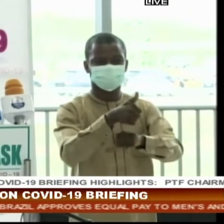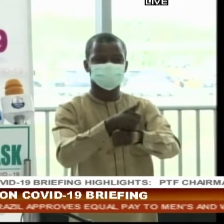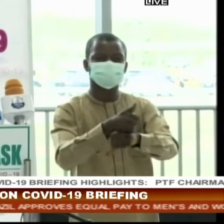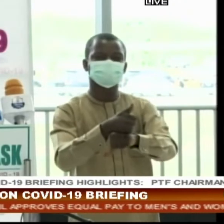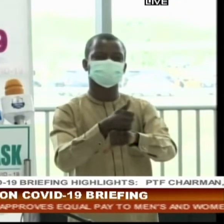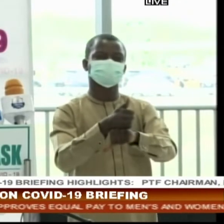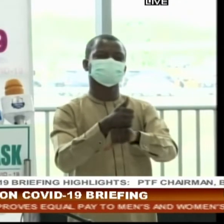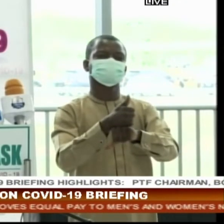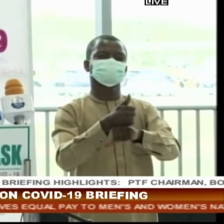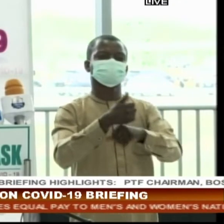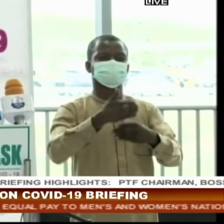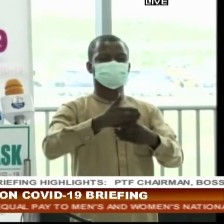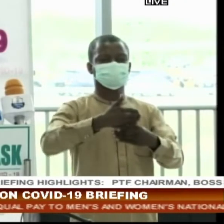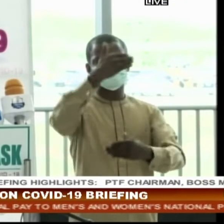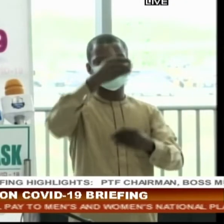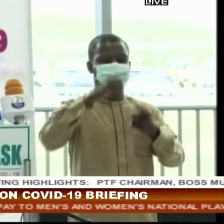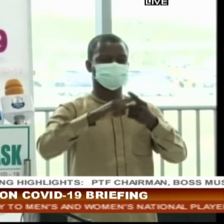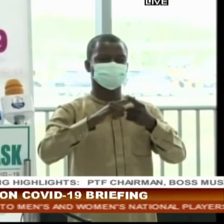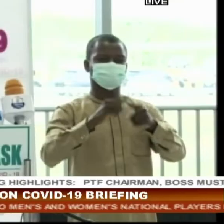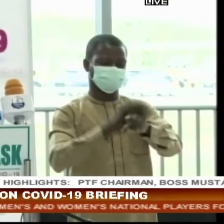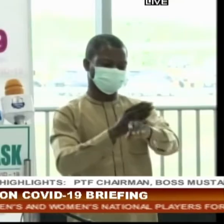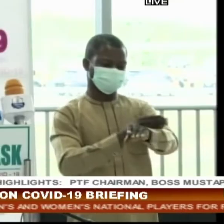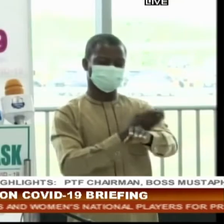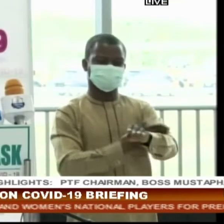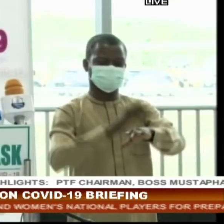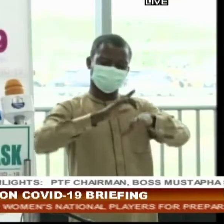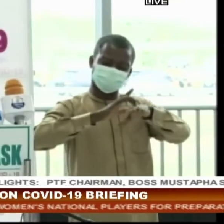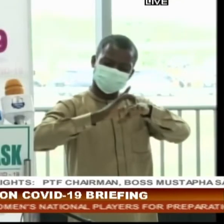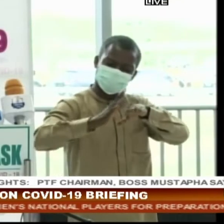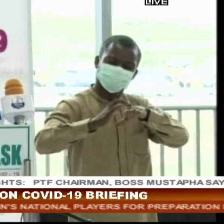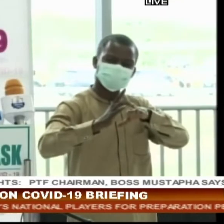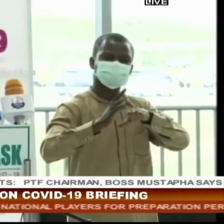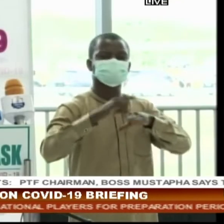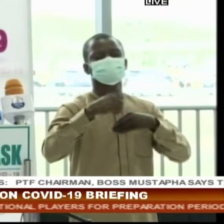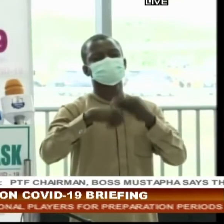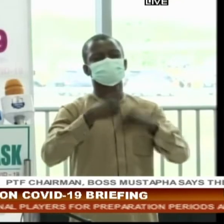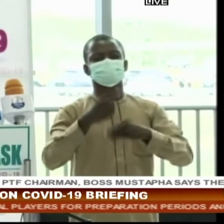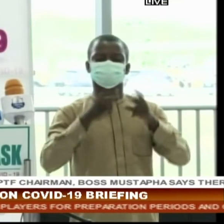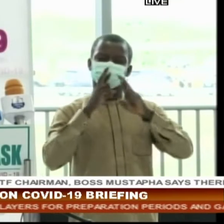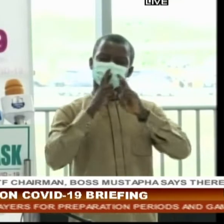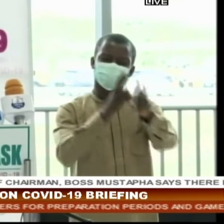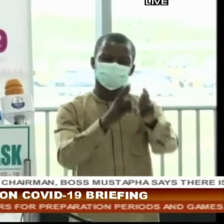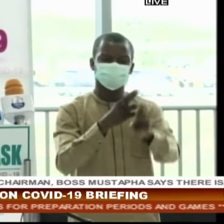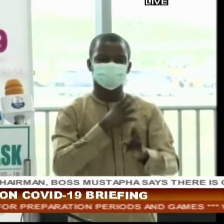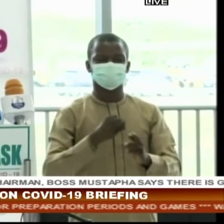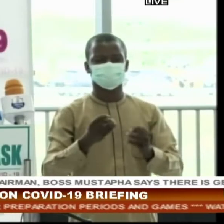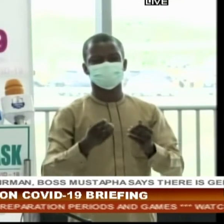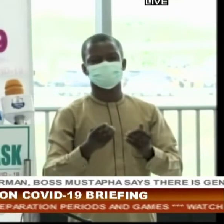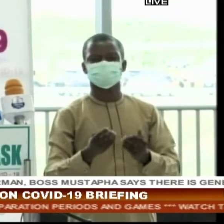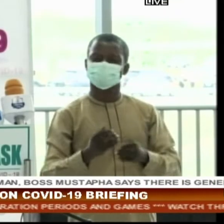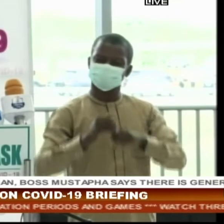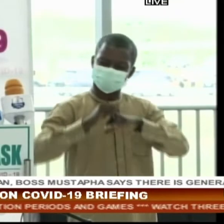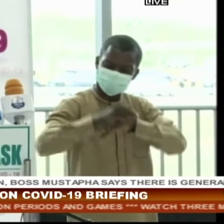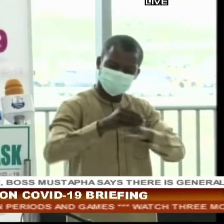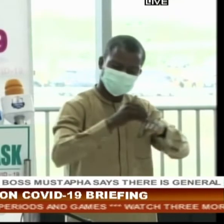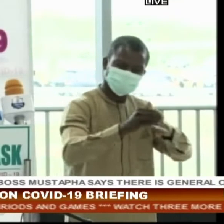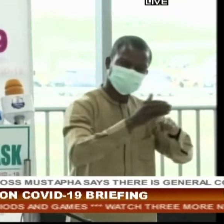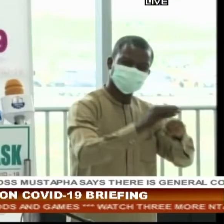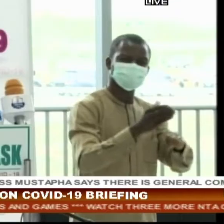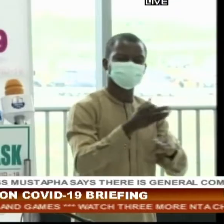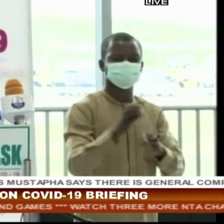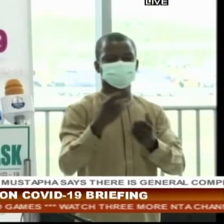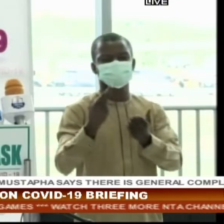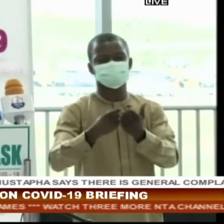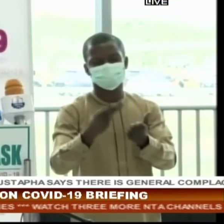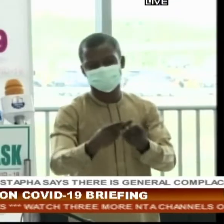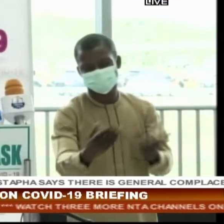improve transparency about the response and the deployment of resources.